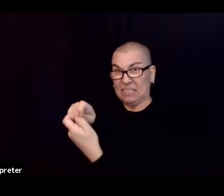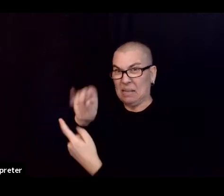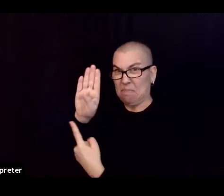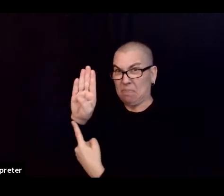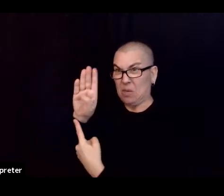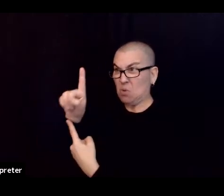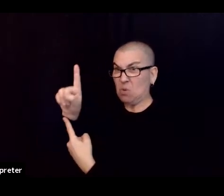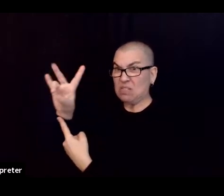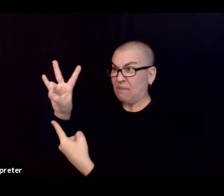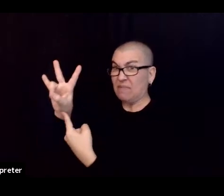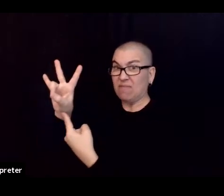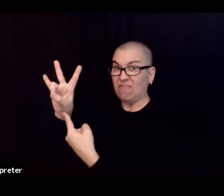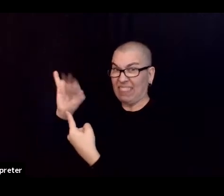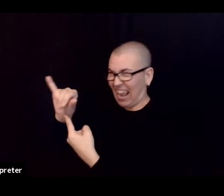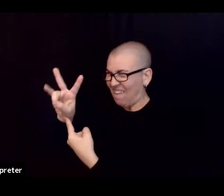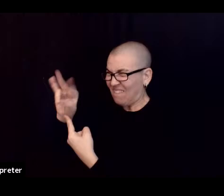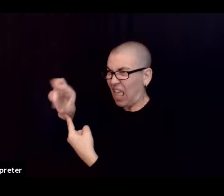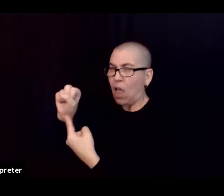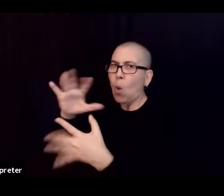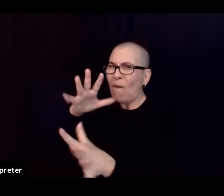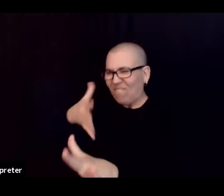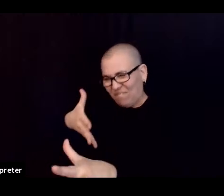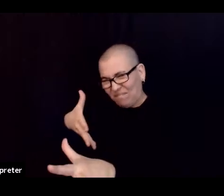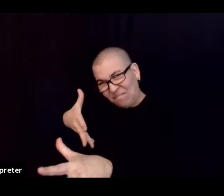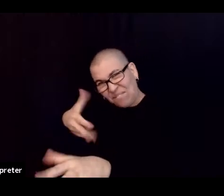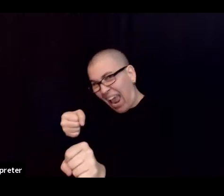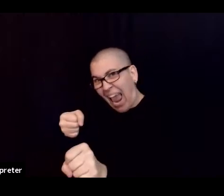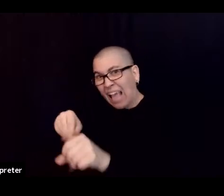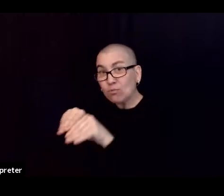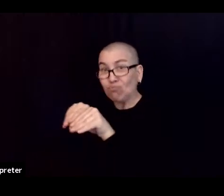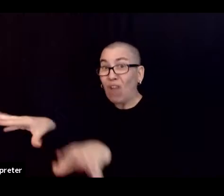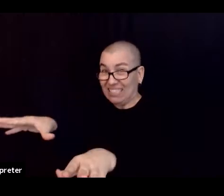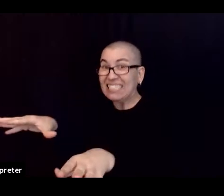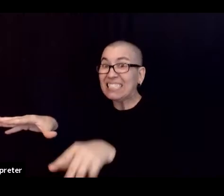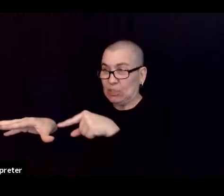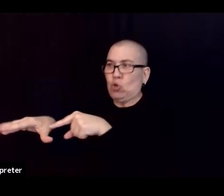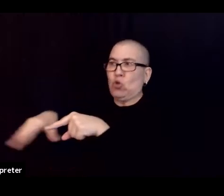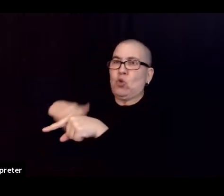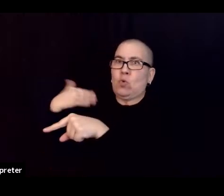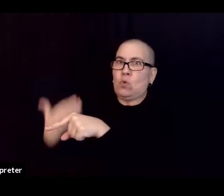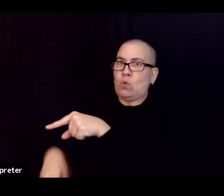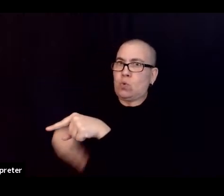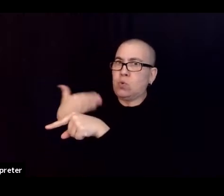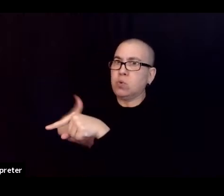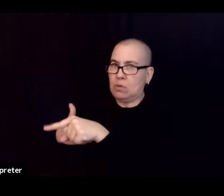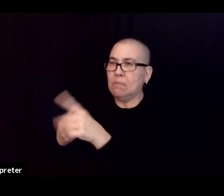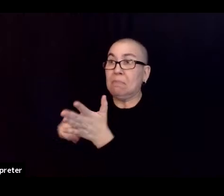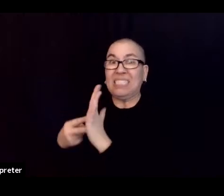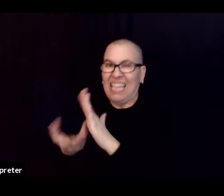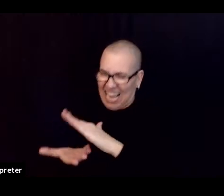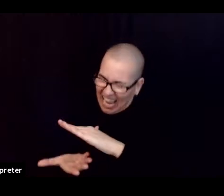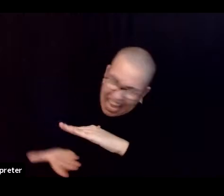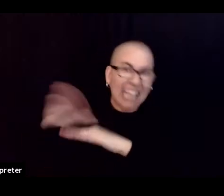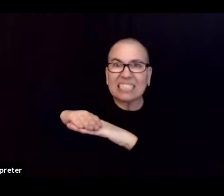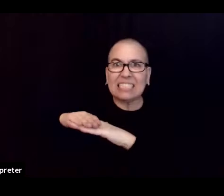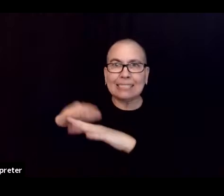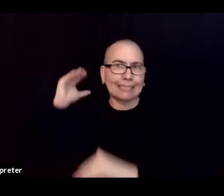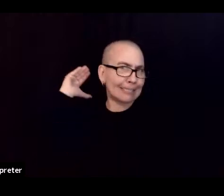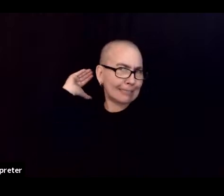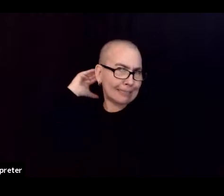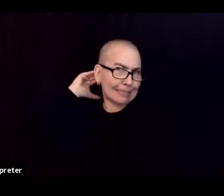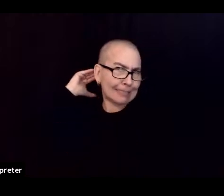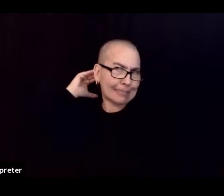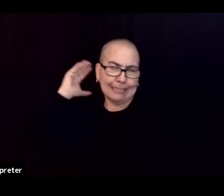it really requires additional vigilance to get on top of outbreaks like this when we see them